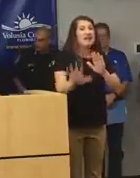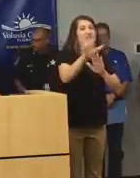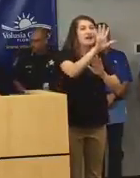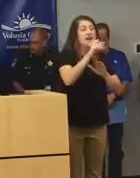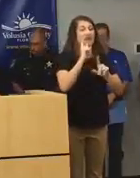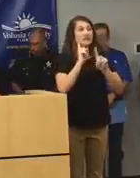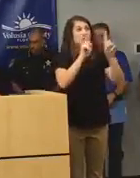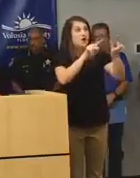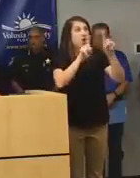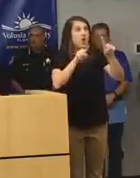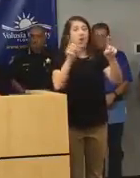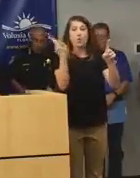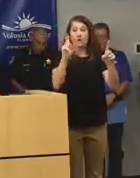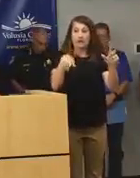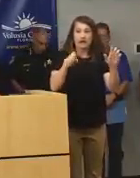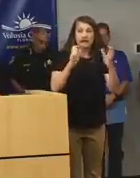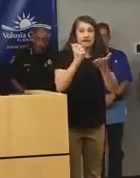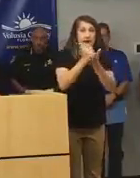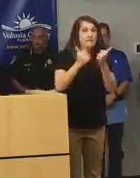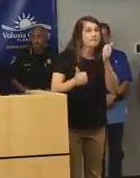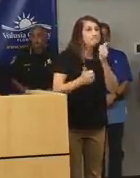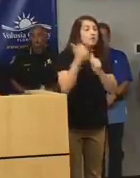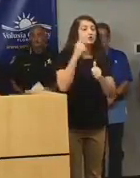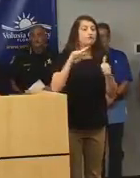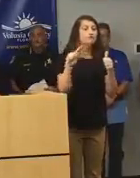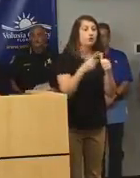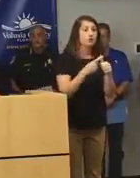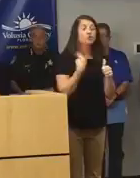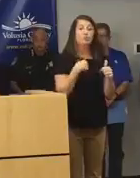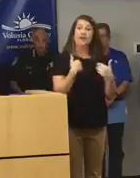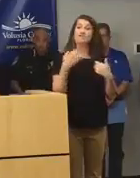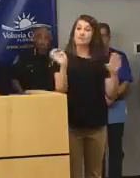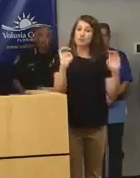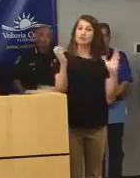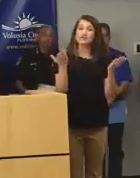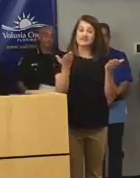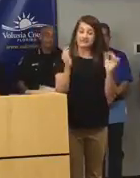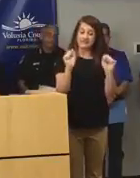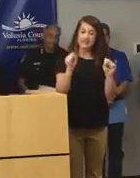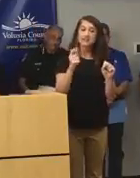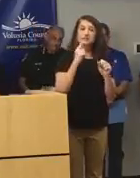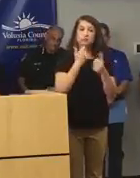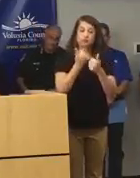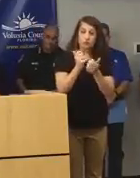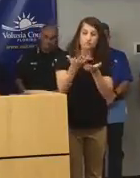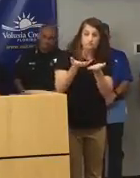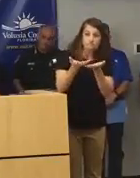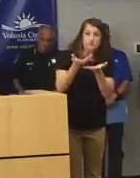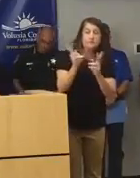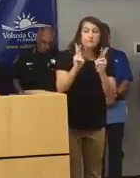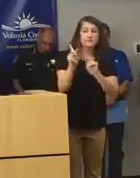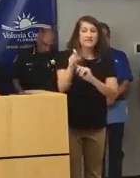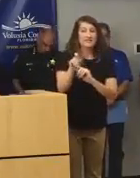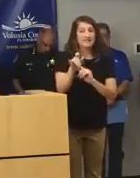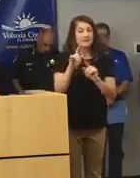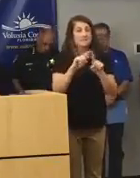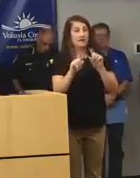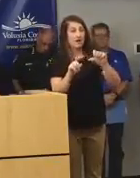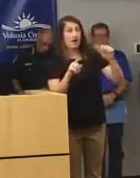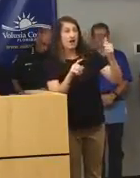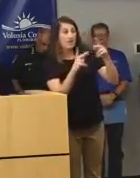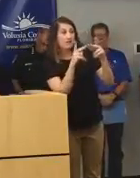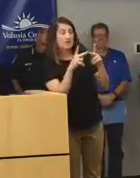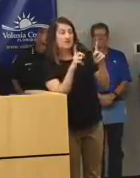going to go where the greatest emergency is. And while we have emergencies here and we're dealing with people's needs, the bottom line is that some of the other